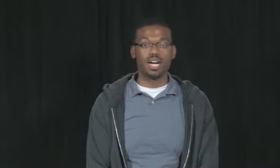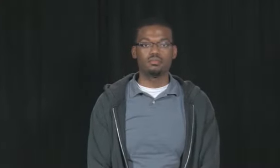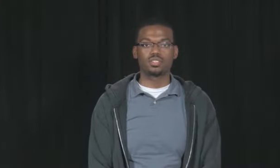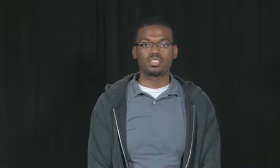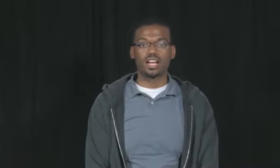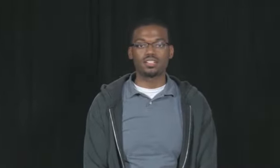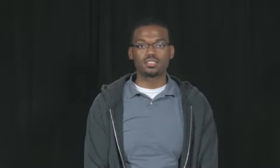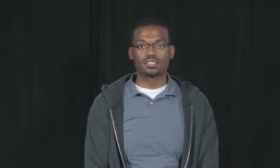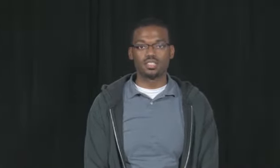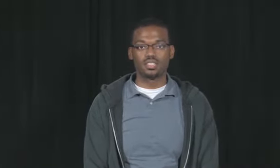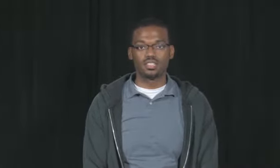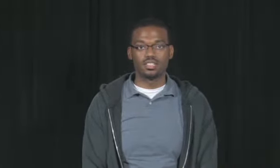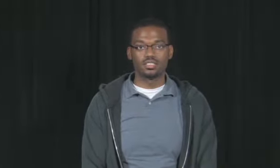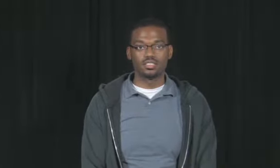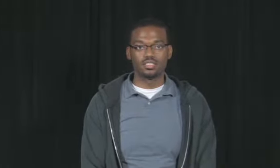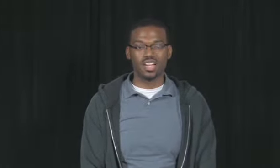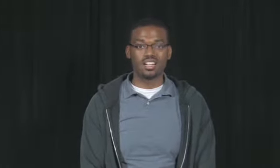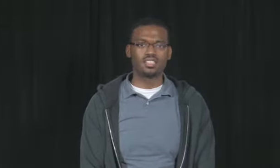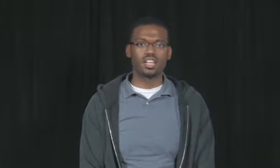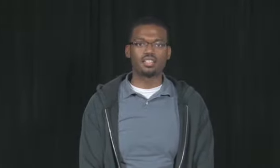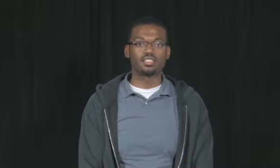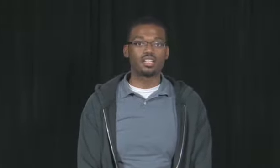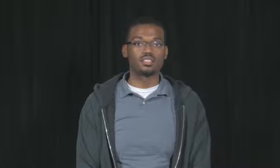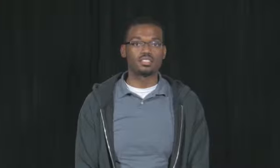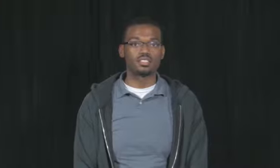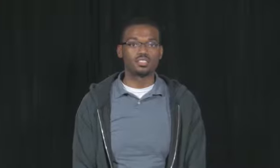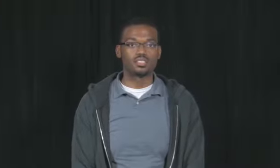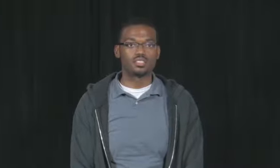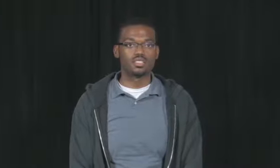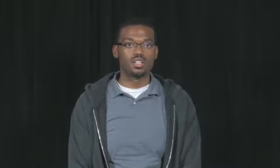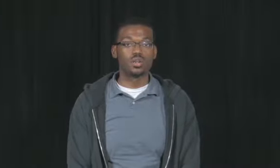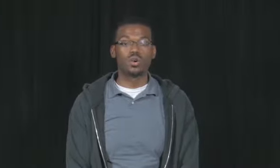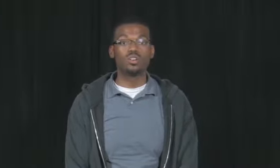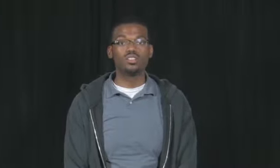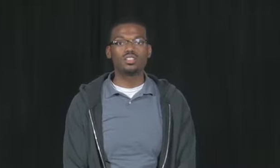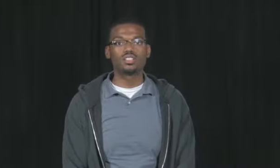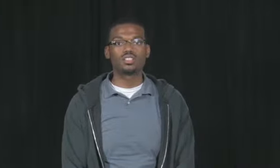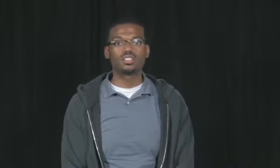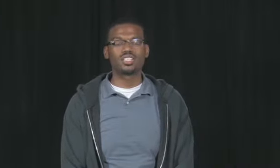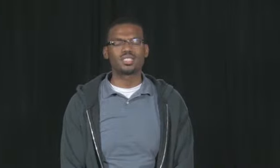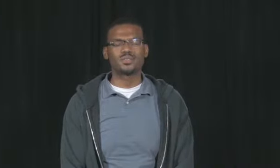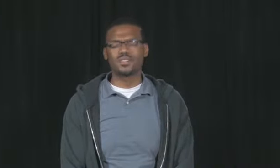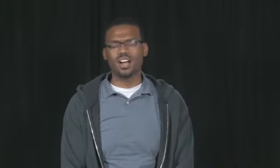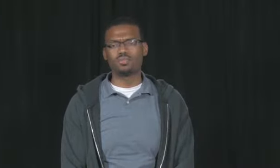My mistress eyes are nothing like the sun. Coral is far more